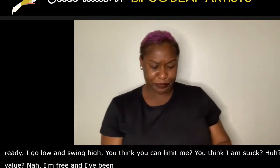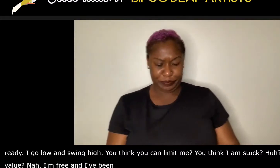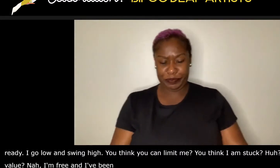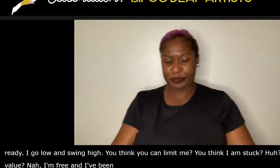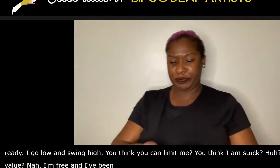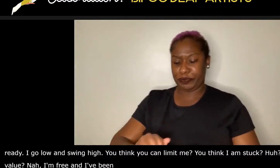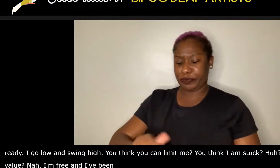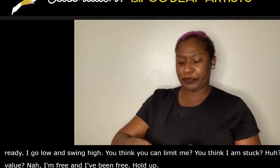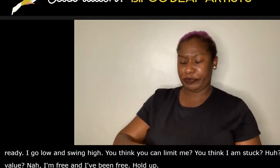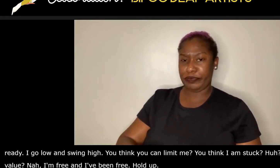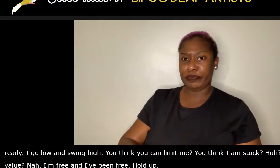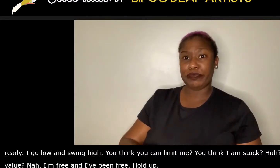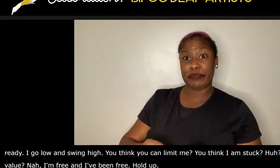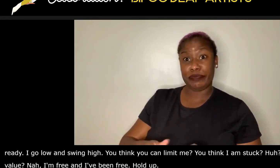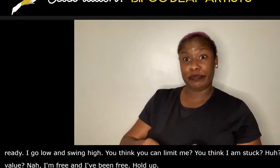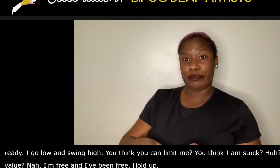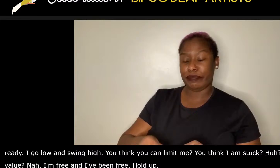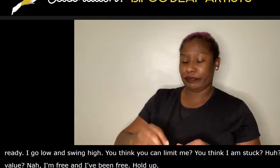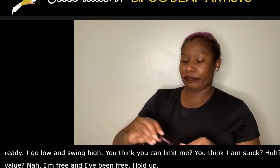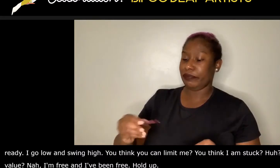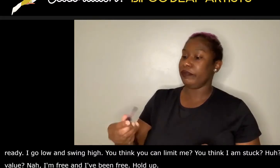Hold up.